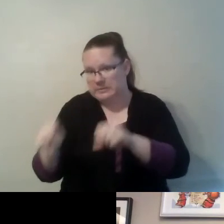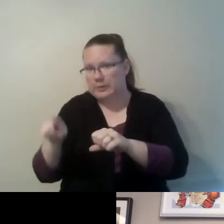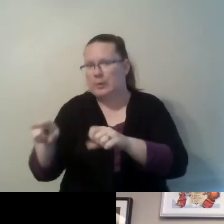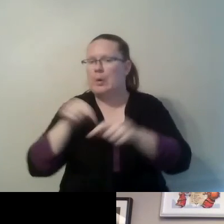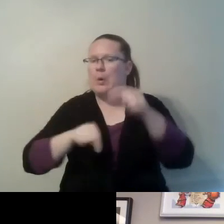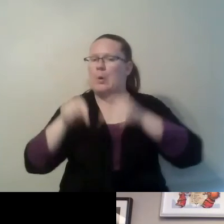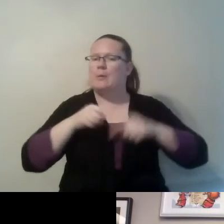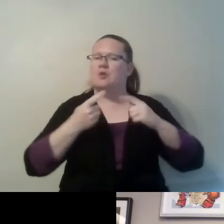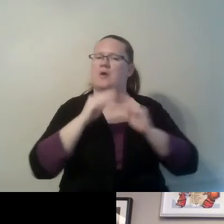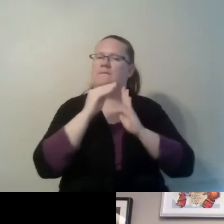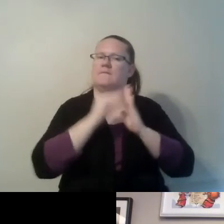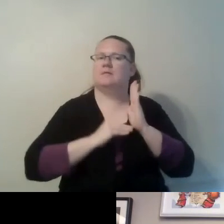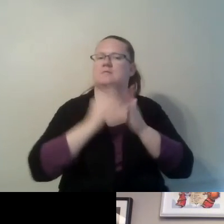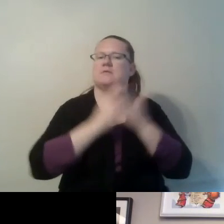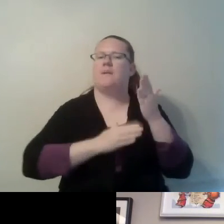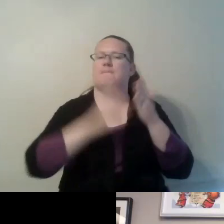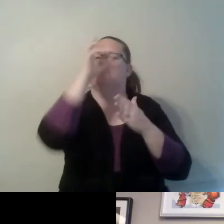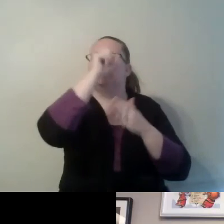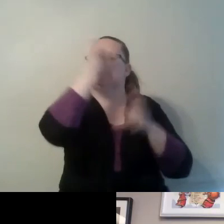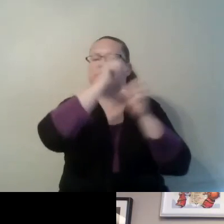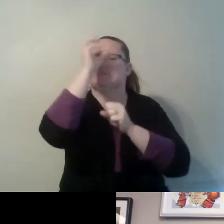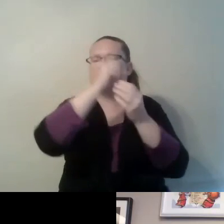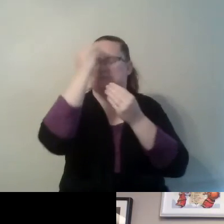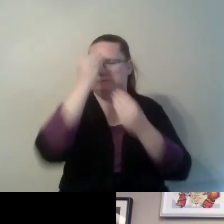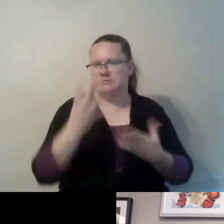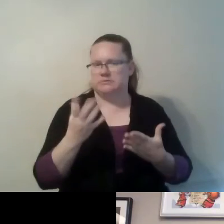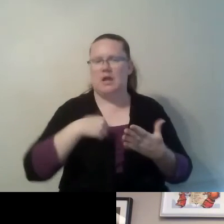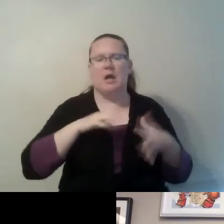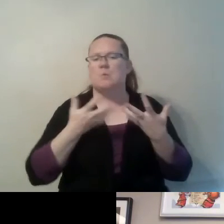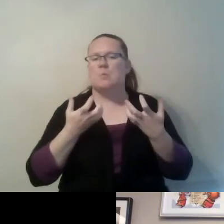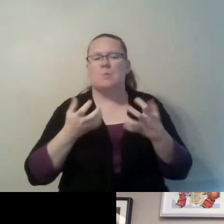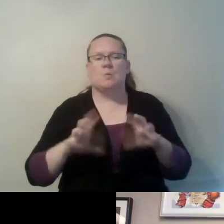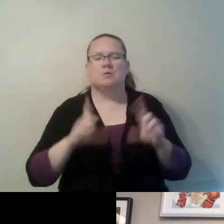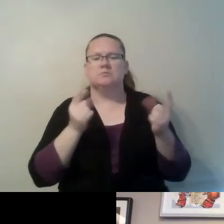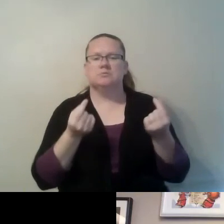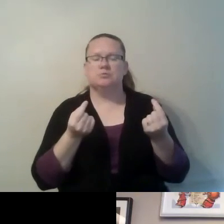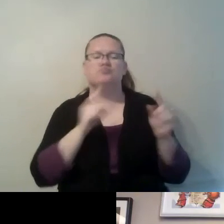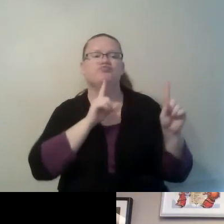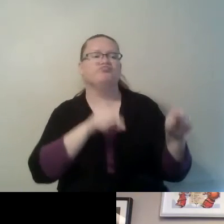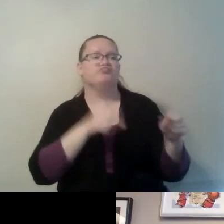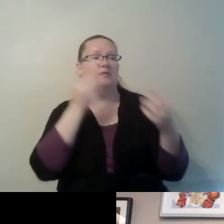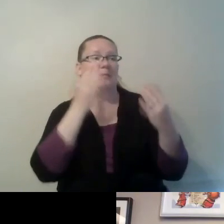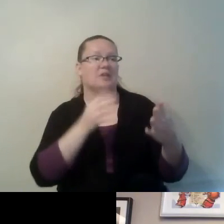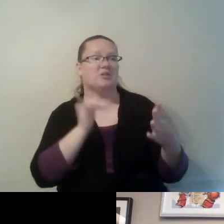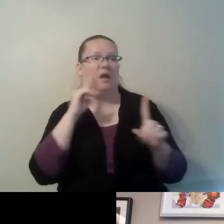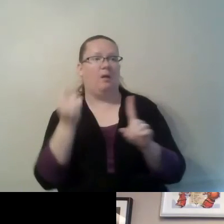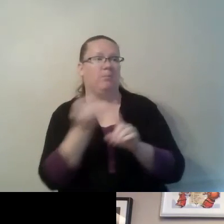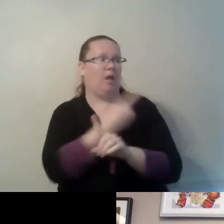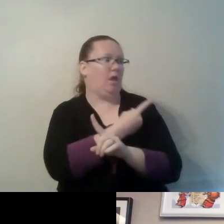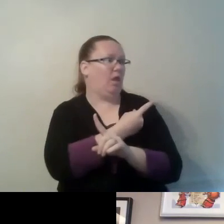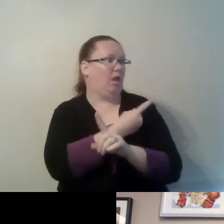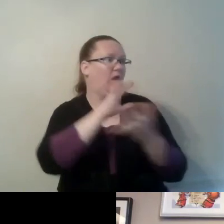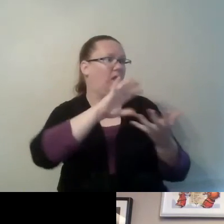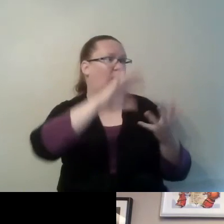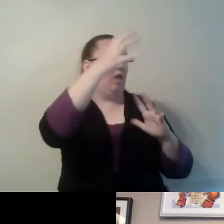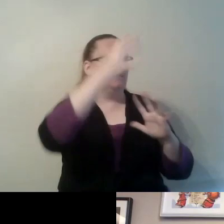try to fill in some of those gaps. Because what I don't want to do is report data that is skewed one way or another. I want to try to get the best possible